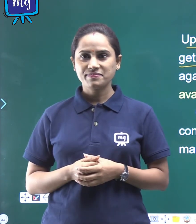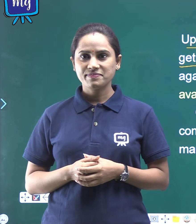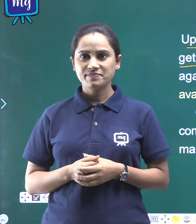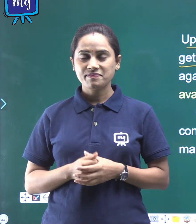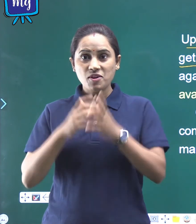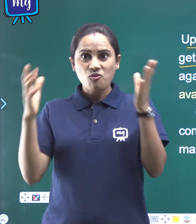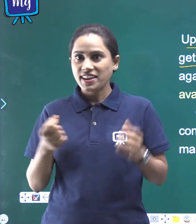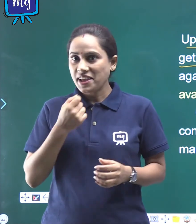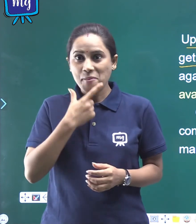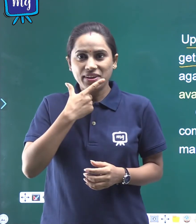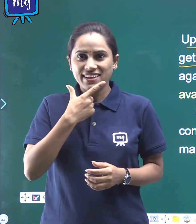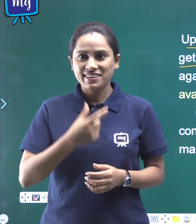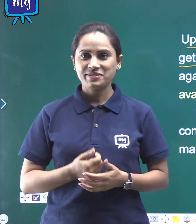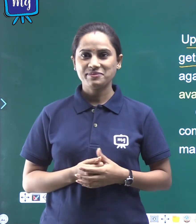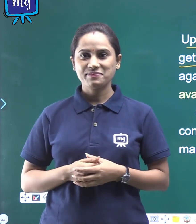very happy